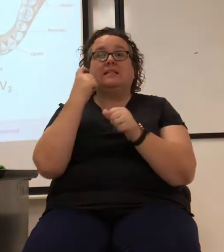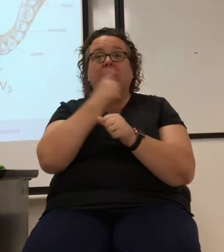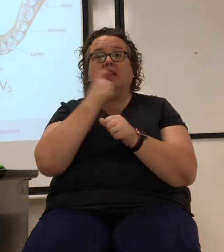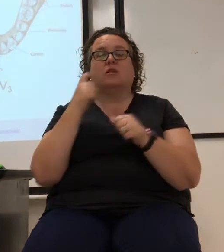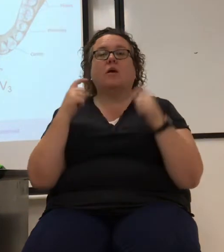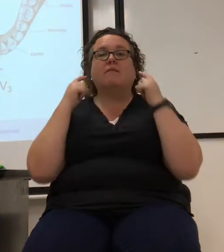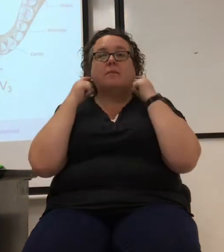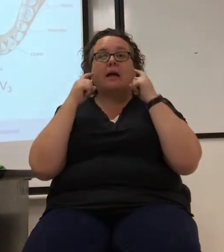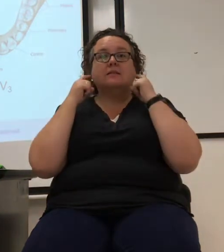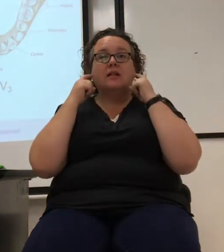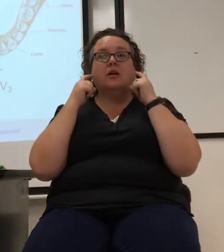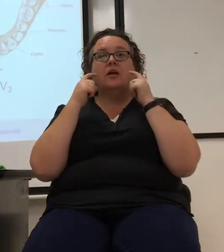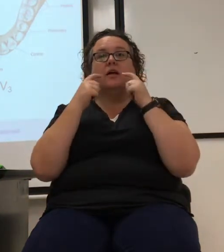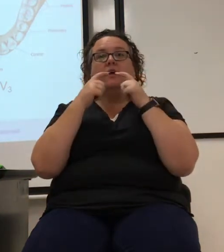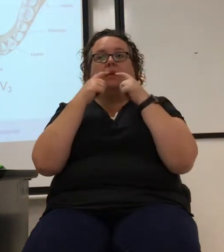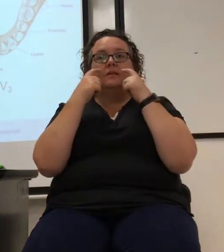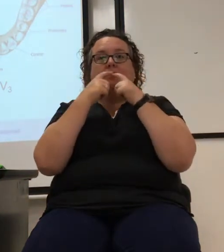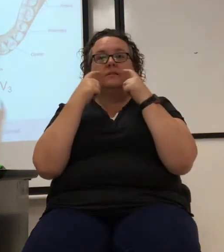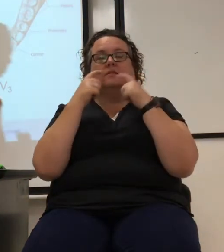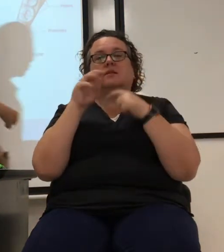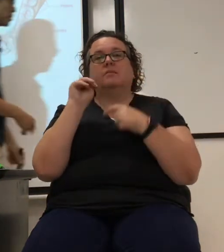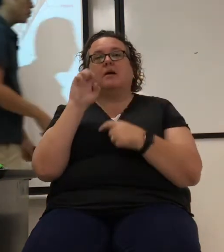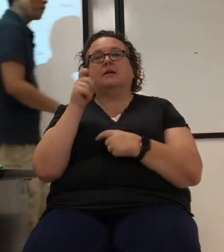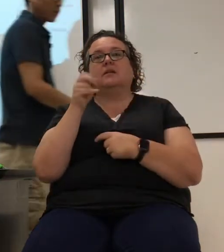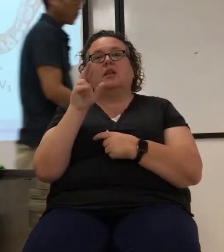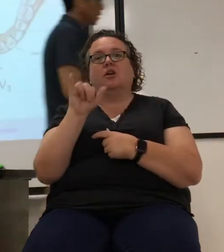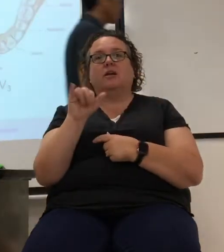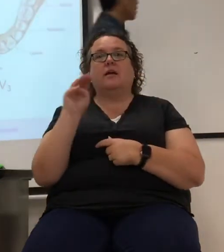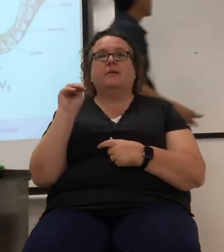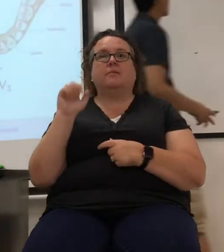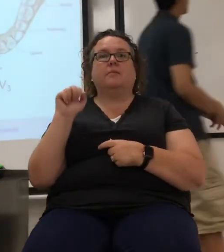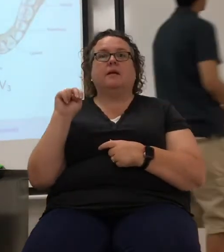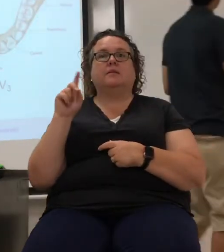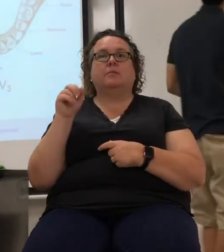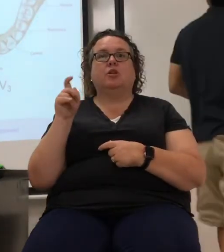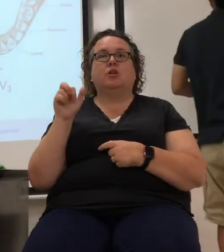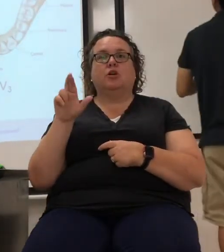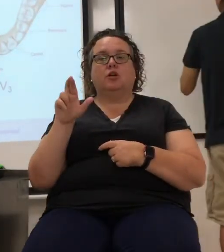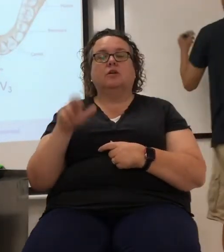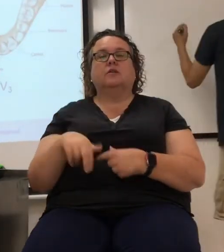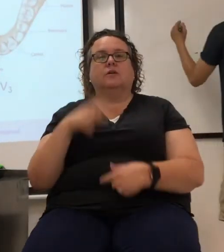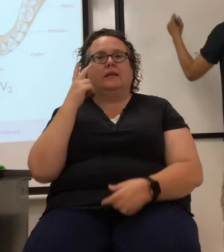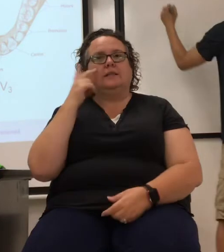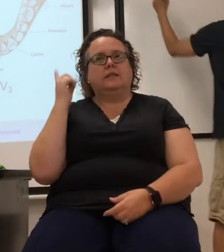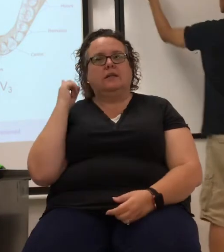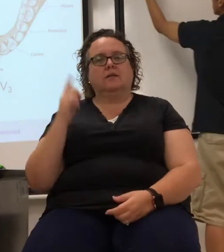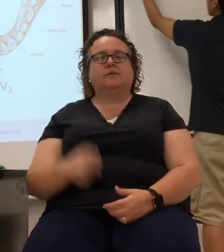you got mandibular teeth, and you can see the nervous innervation. V2, V3.